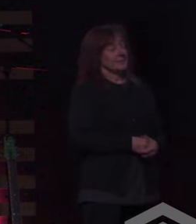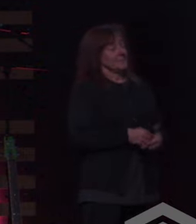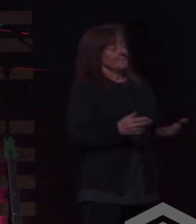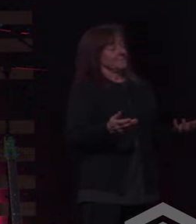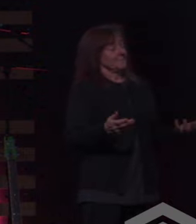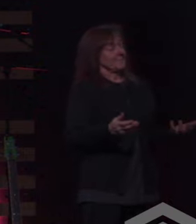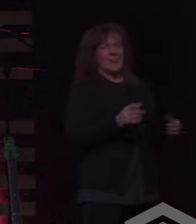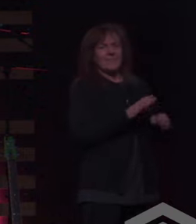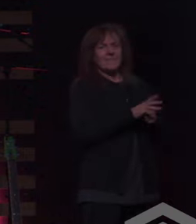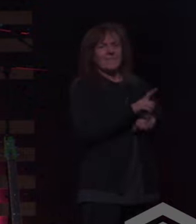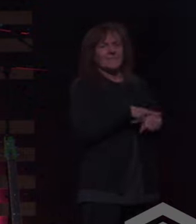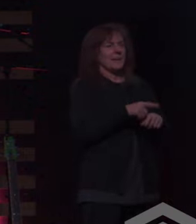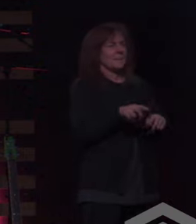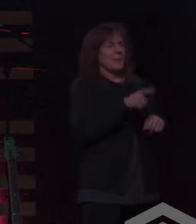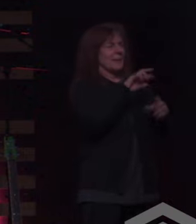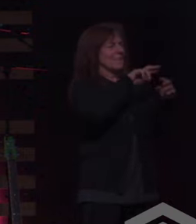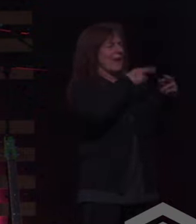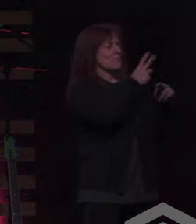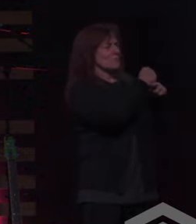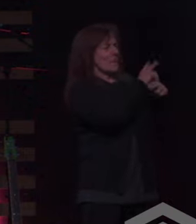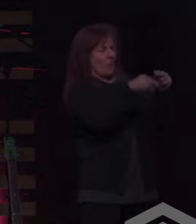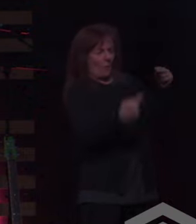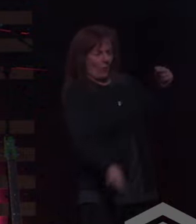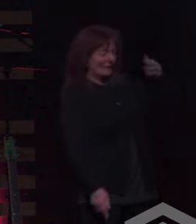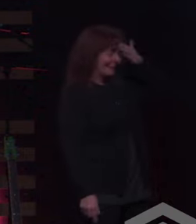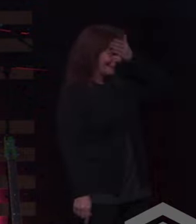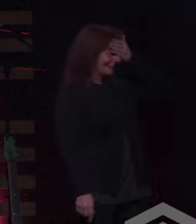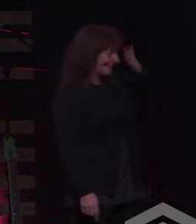I don't have time to go down this rabbit hole.